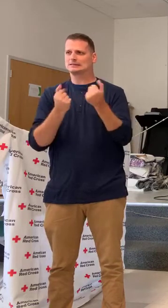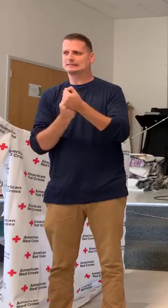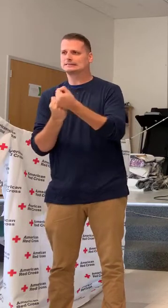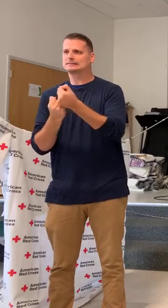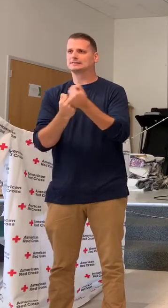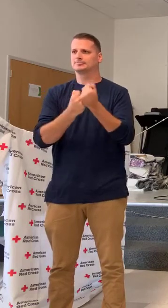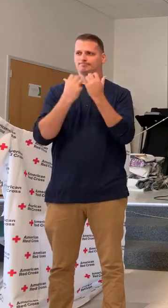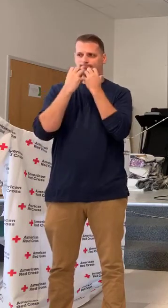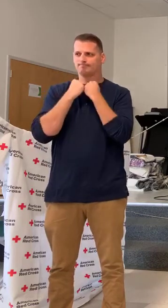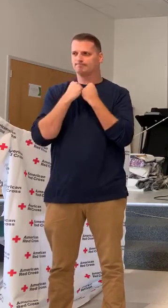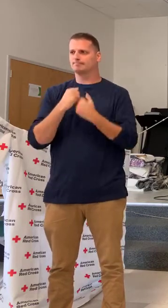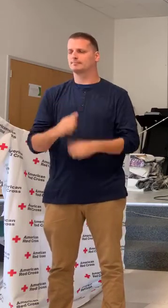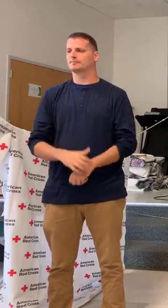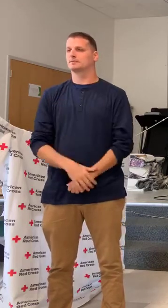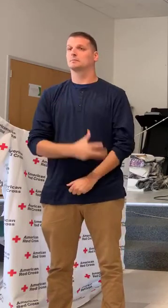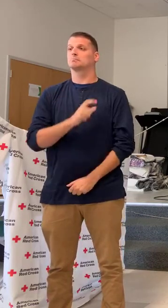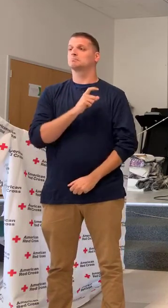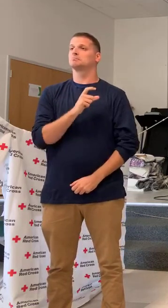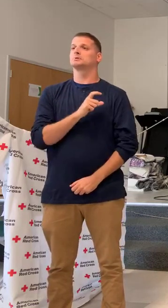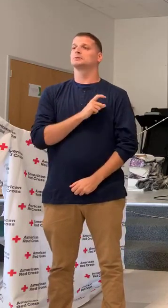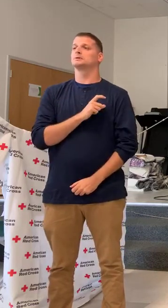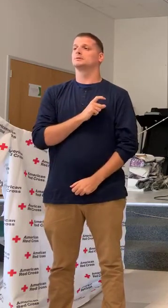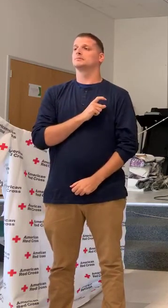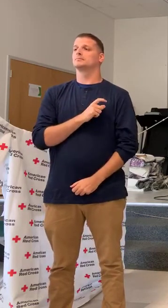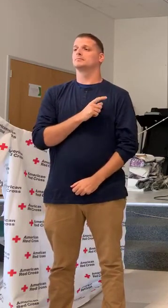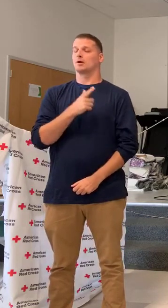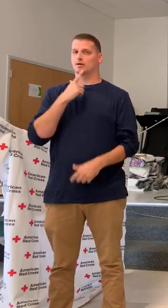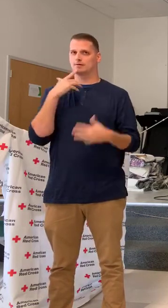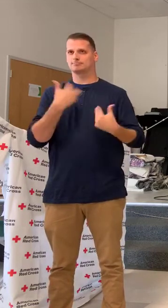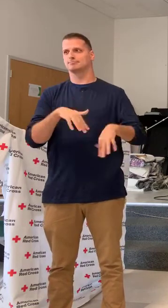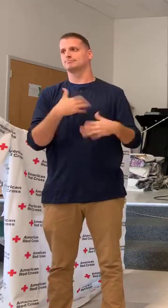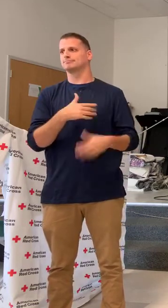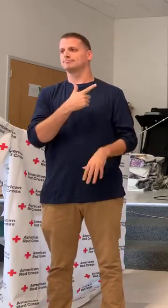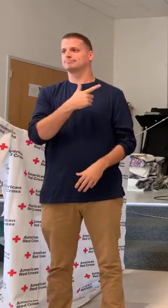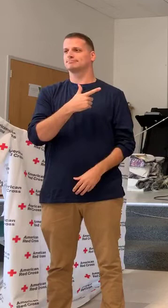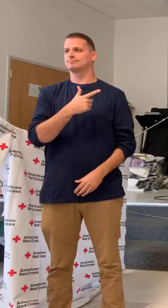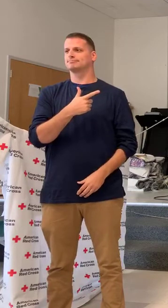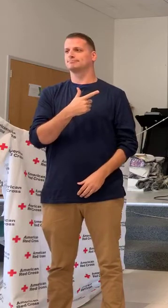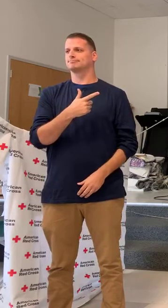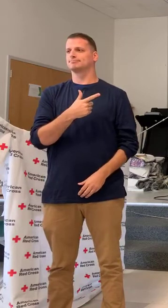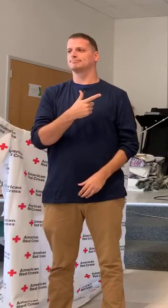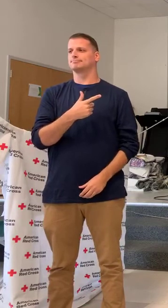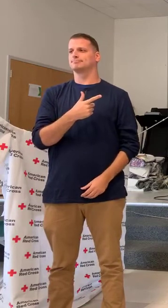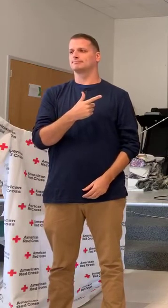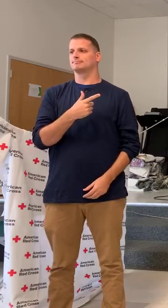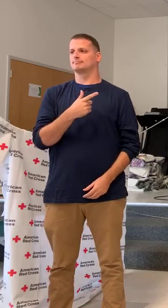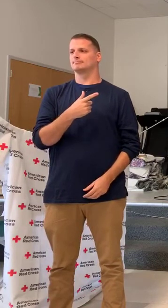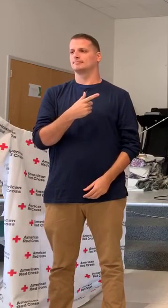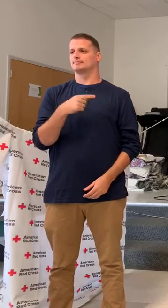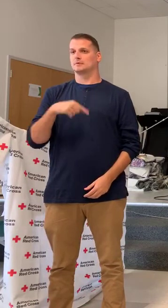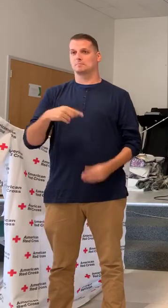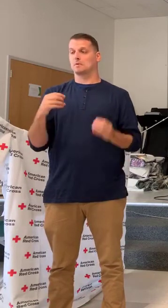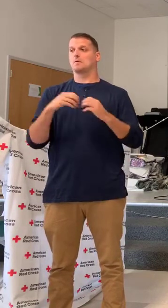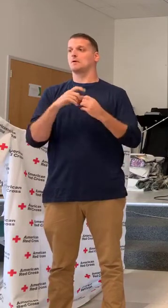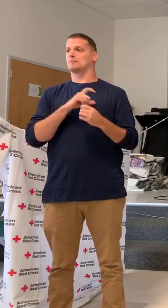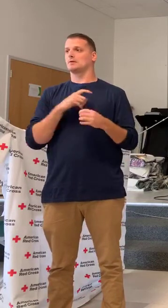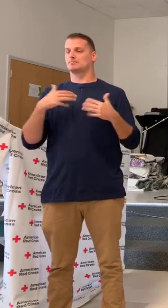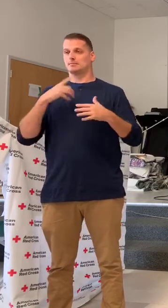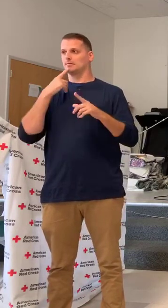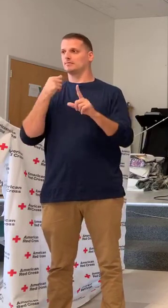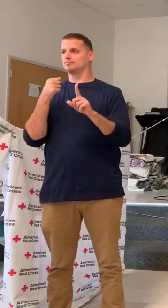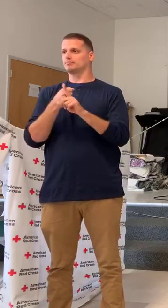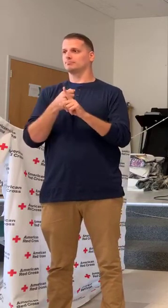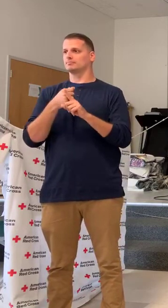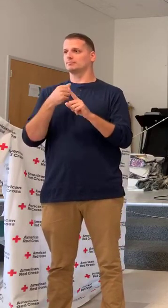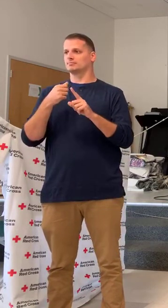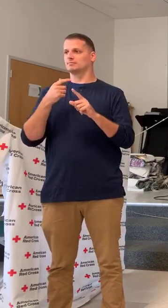Troopers, they've just been outstanding. We've had more troopers in this area than we've had in all of Alaska, I think, at